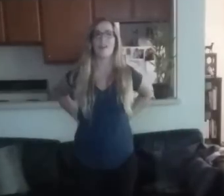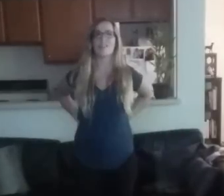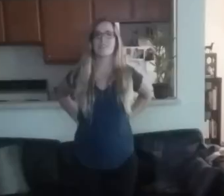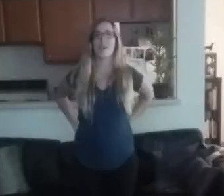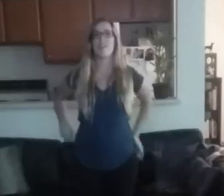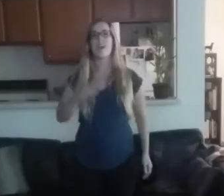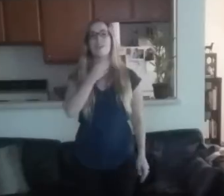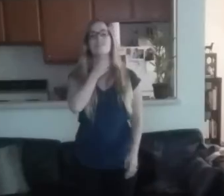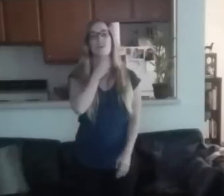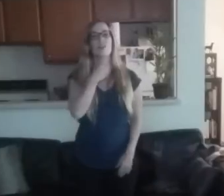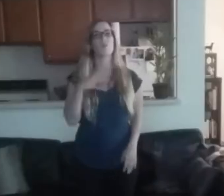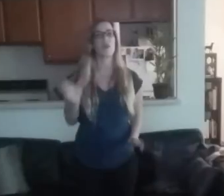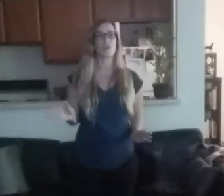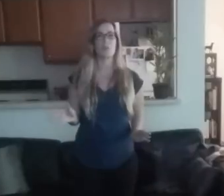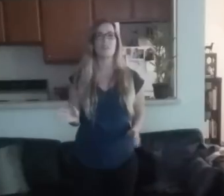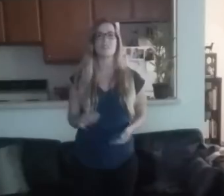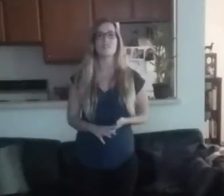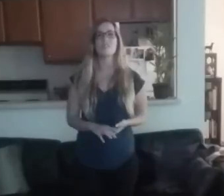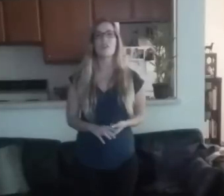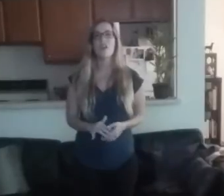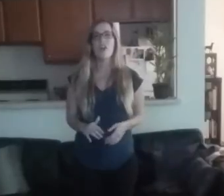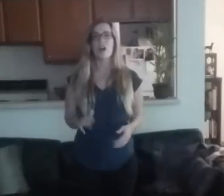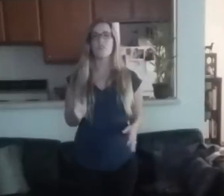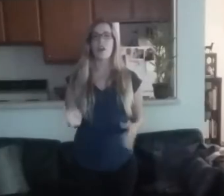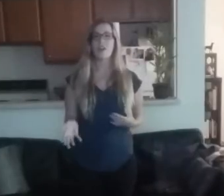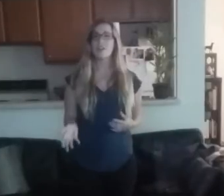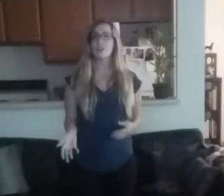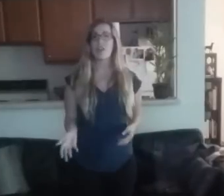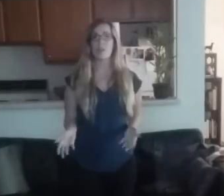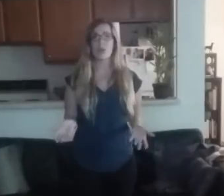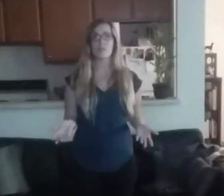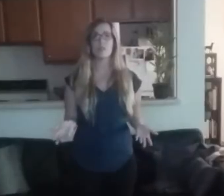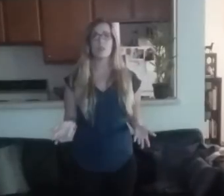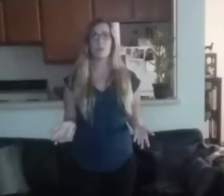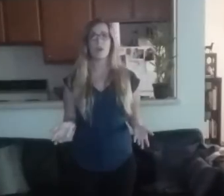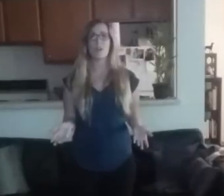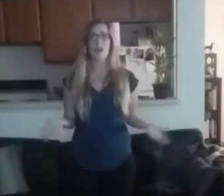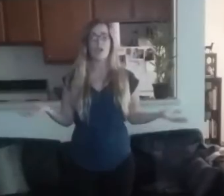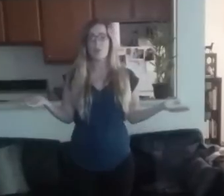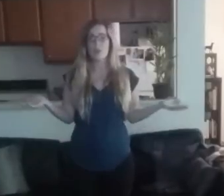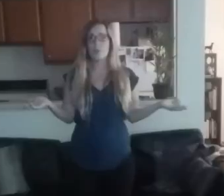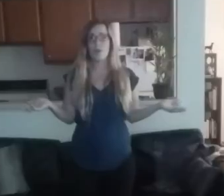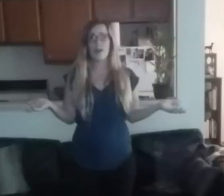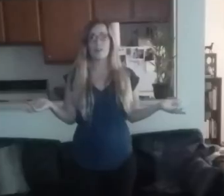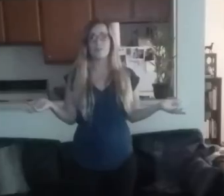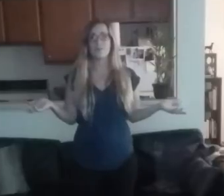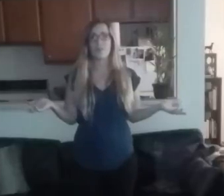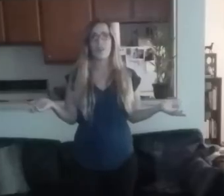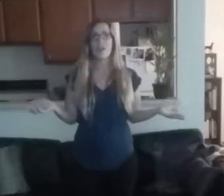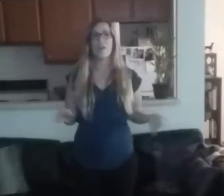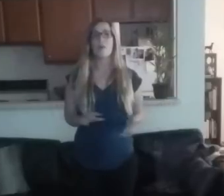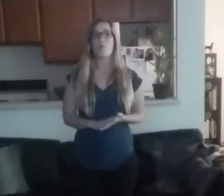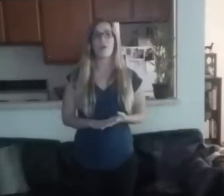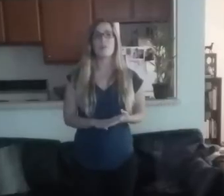backs, and necks on a regular basis. If cracking your neck makes you feel better, how can it be bad? Many